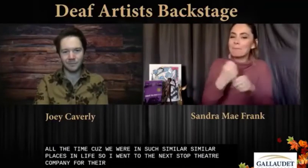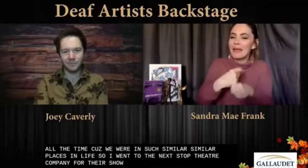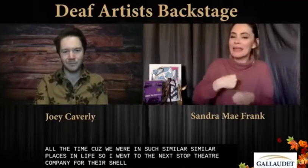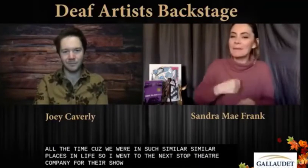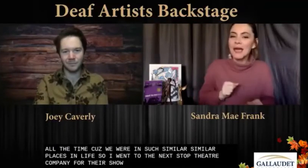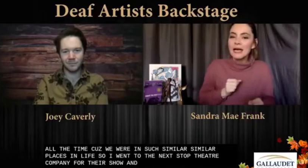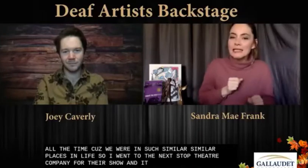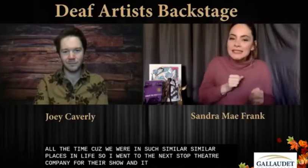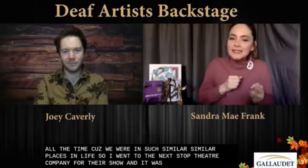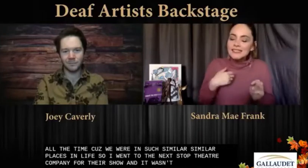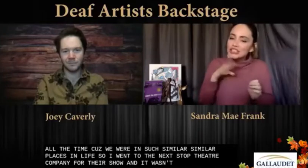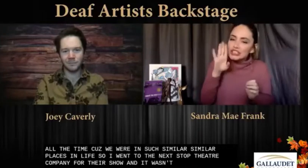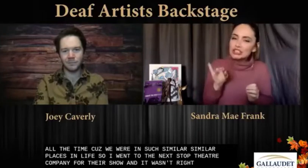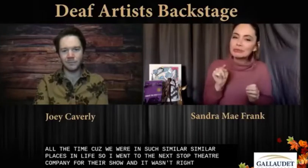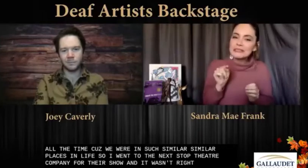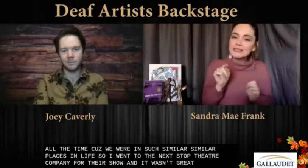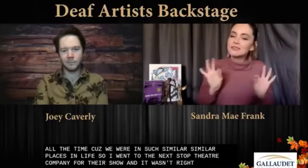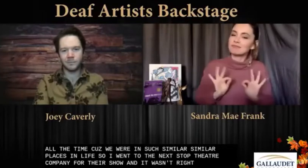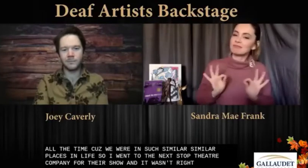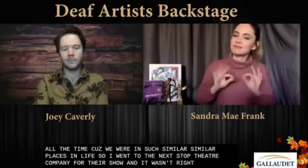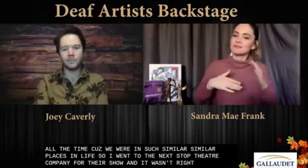show and it wasn't great